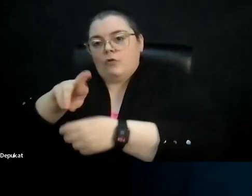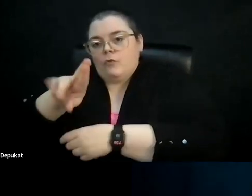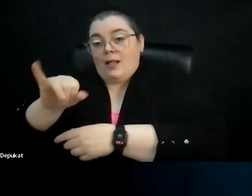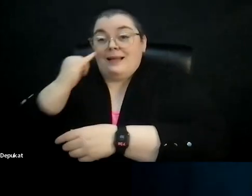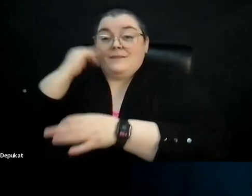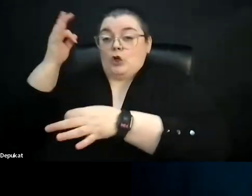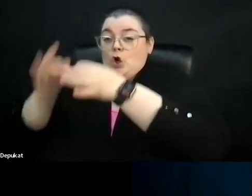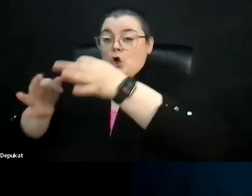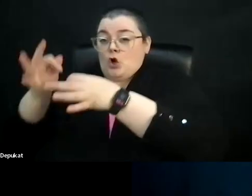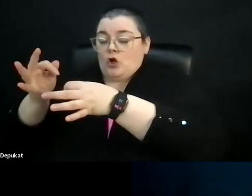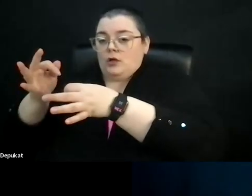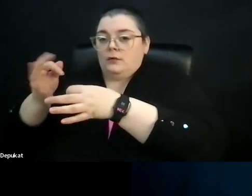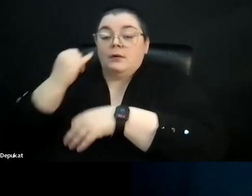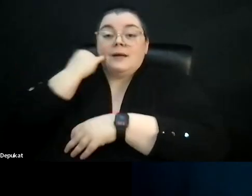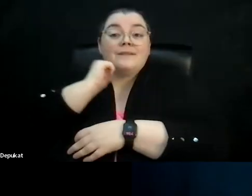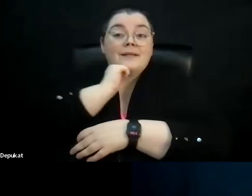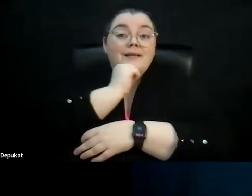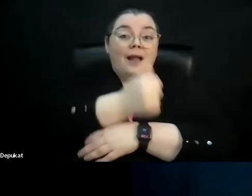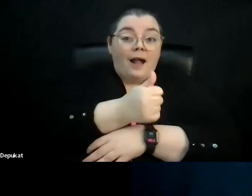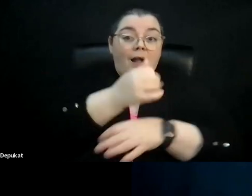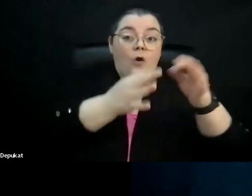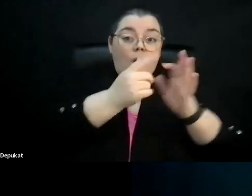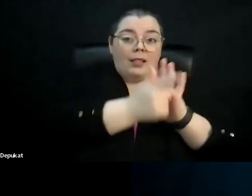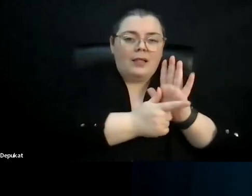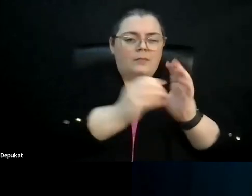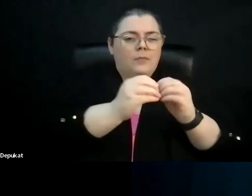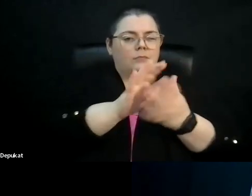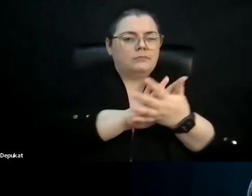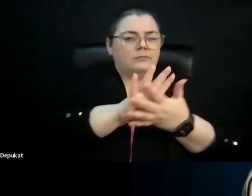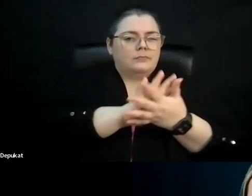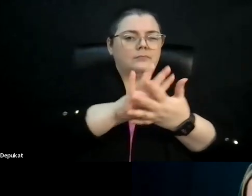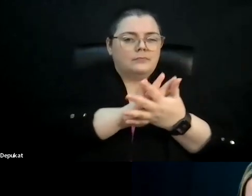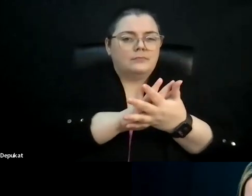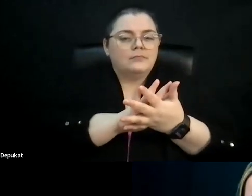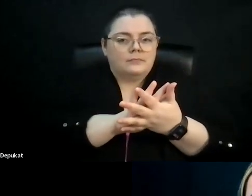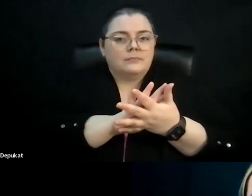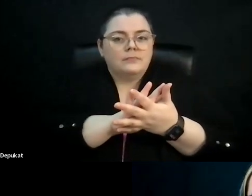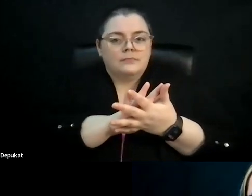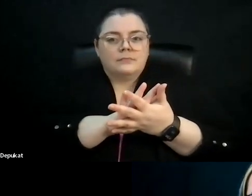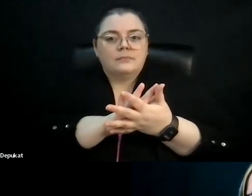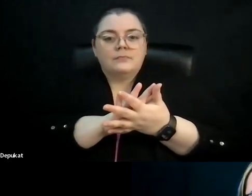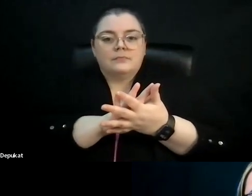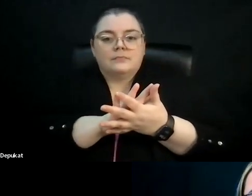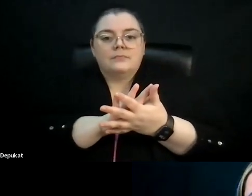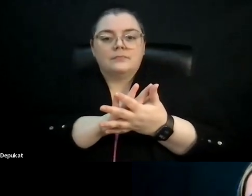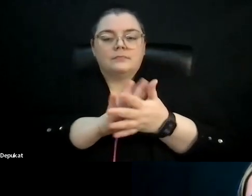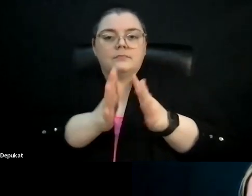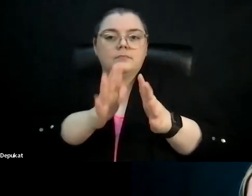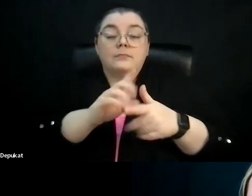there's a criteria that's clear in Rhode Island, if it's in a court-based setting, and if it's not a court-based setting, it's kind of a little bit more vague